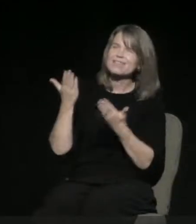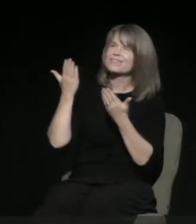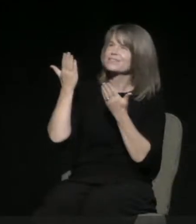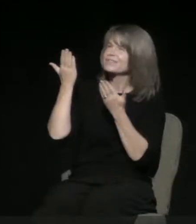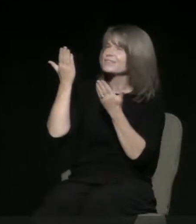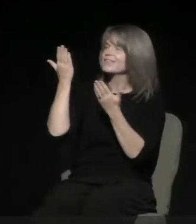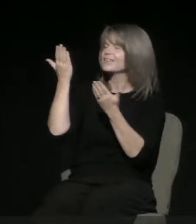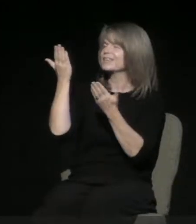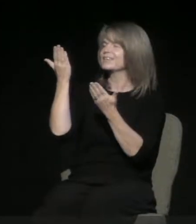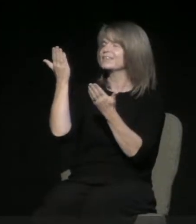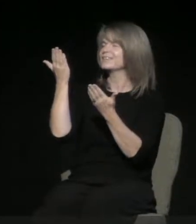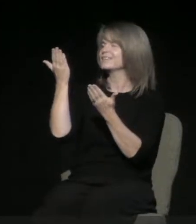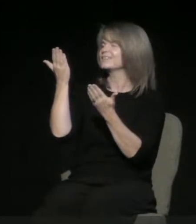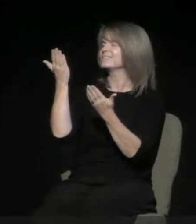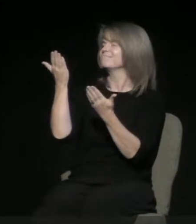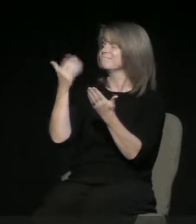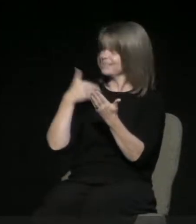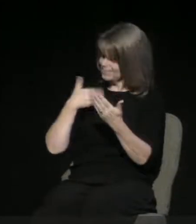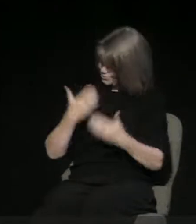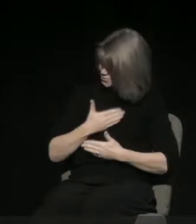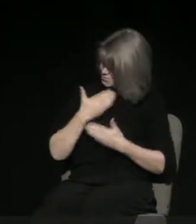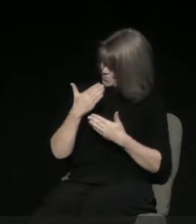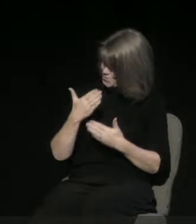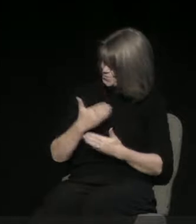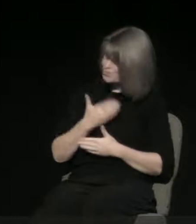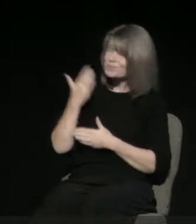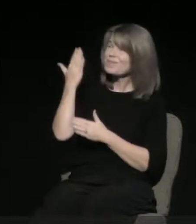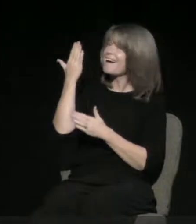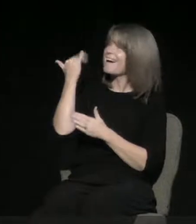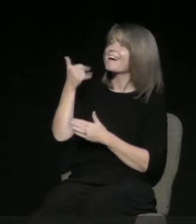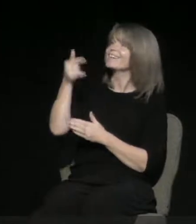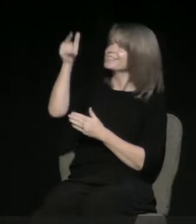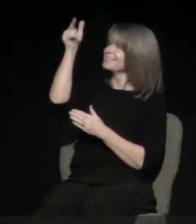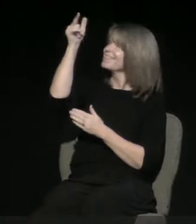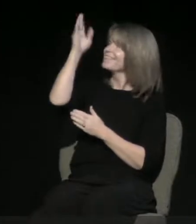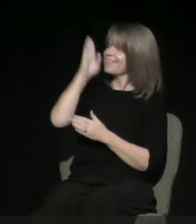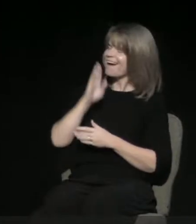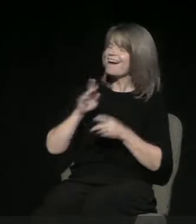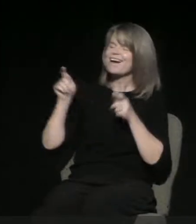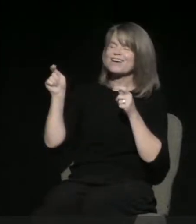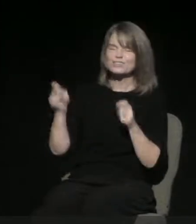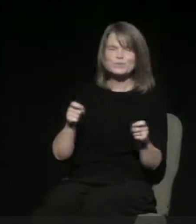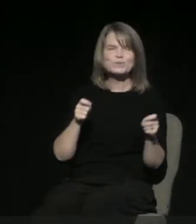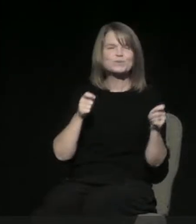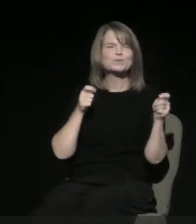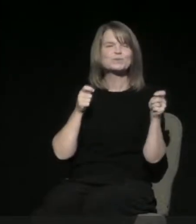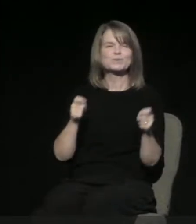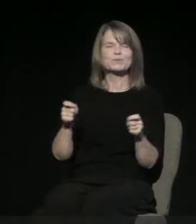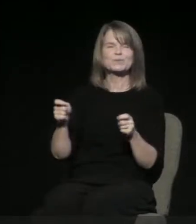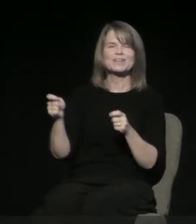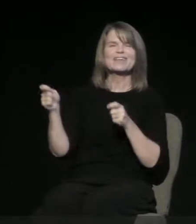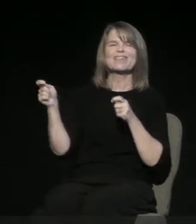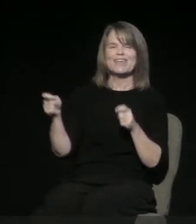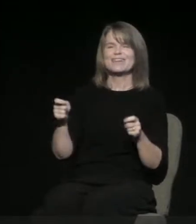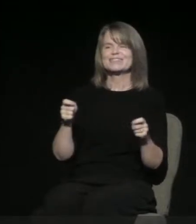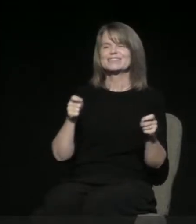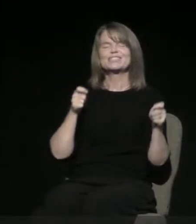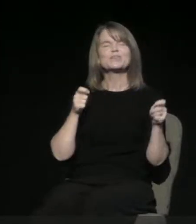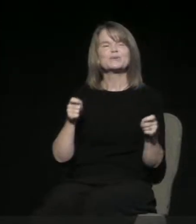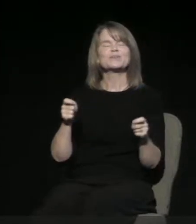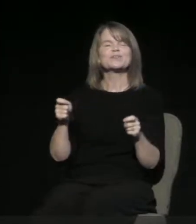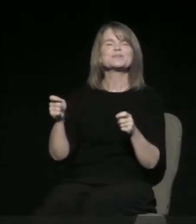lay at your feet I'll sing through the night Oh God, the battle